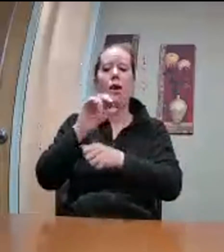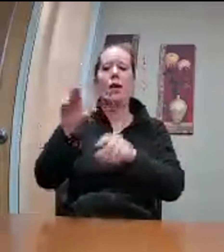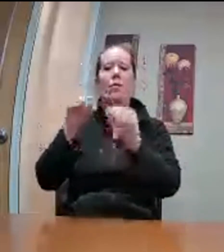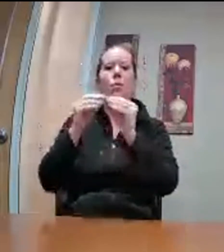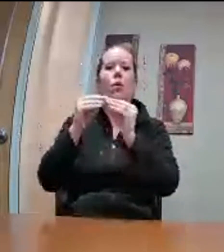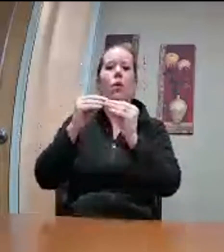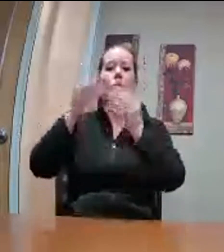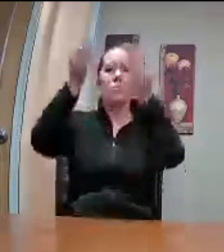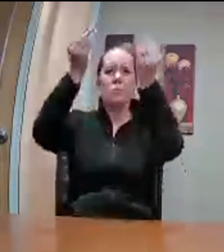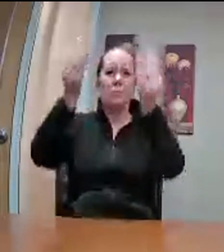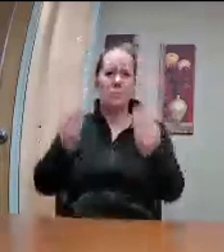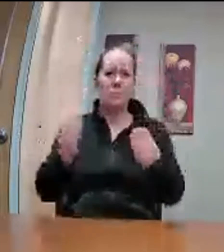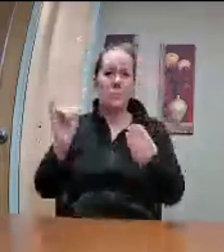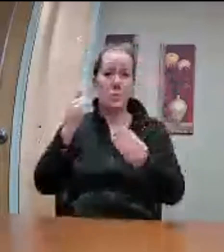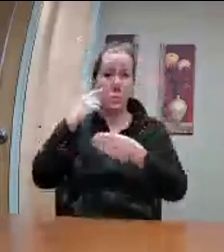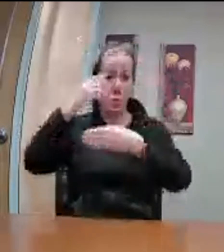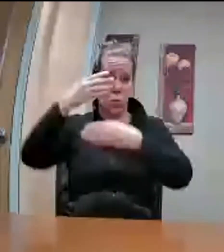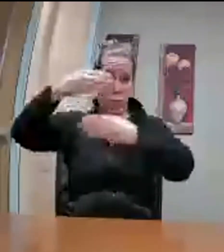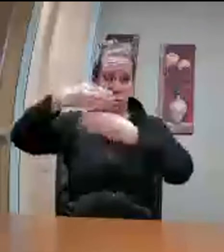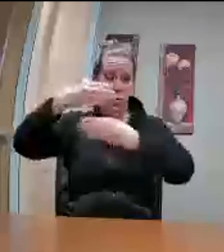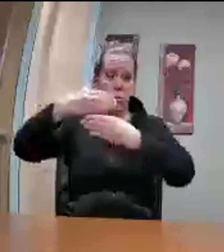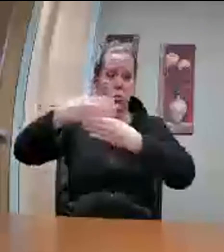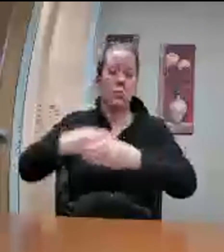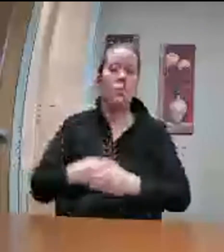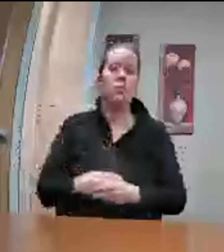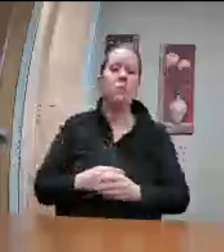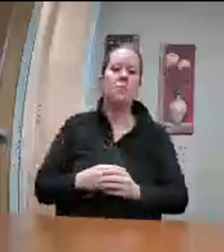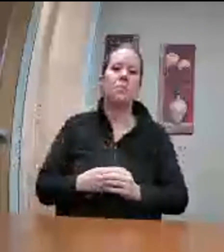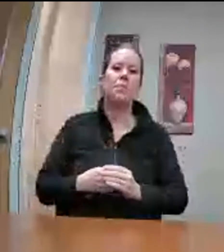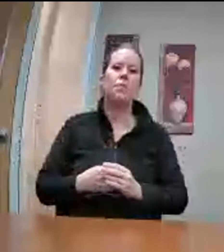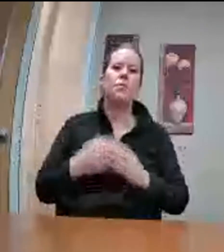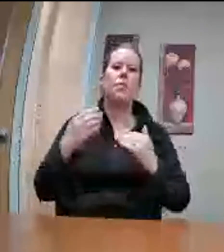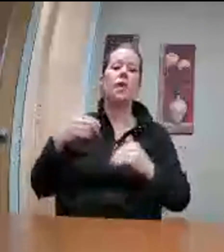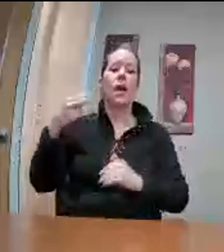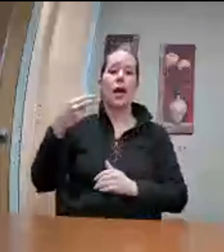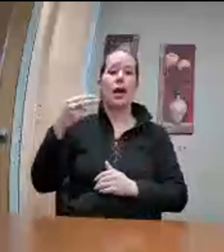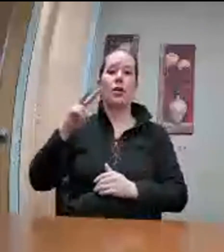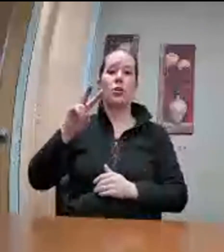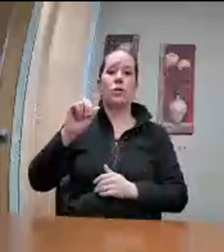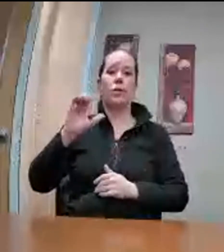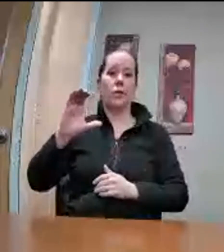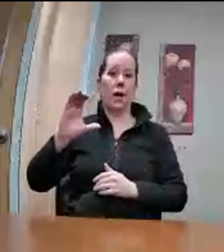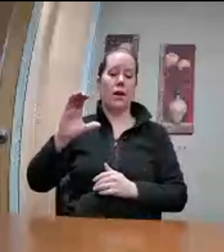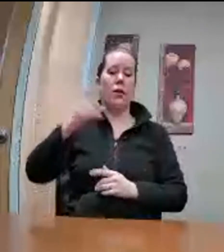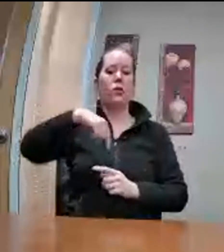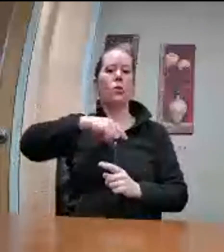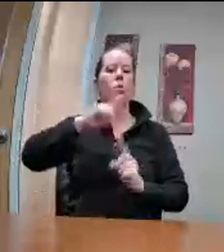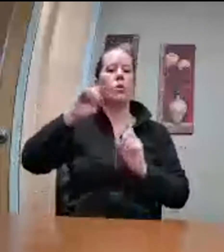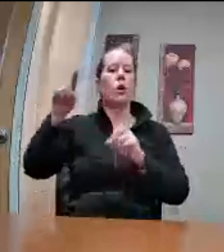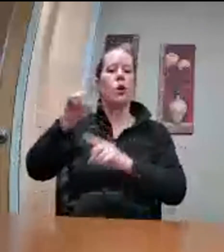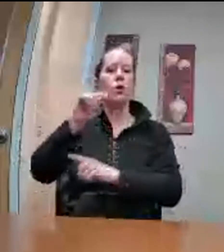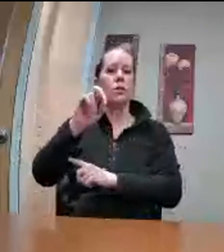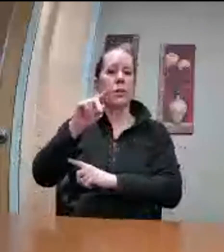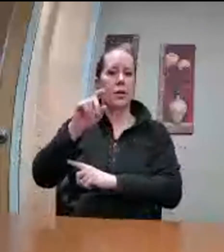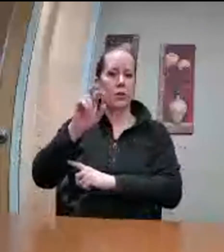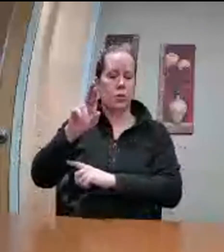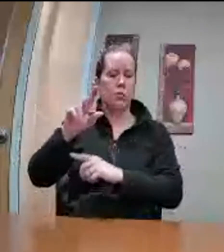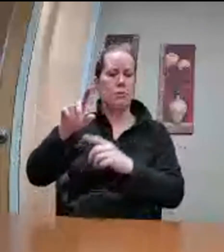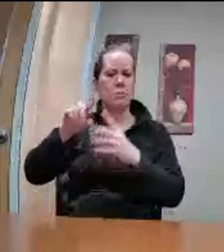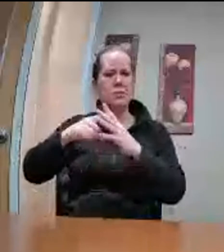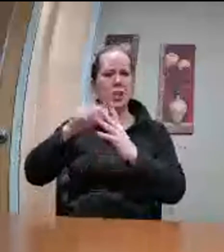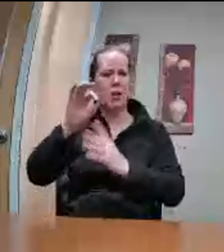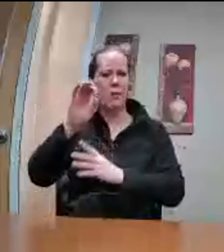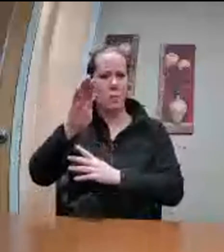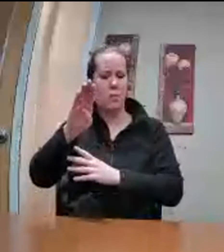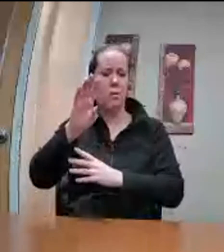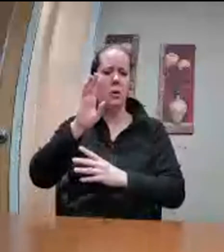windows. In terms of the new HVAC system, we're going to go out to tender in February. Work may start